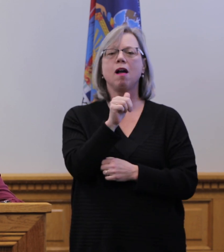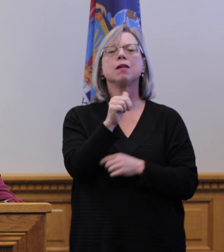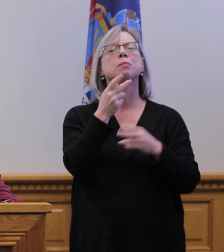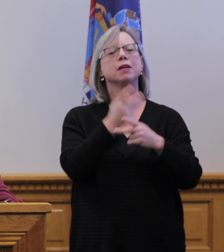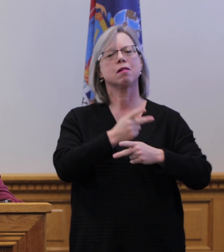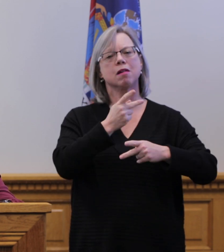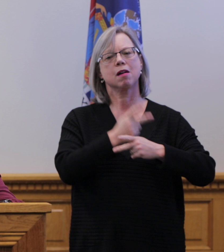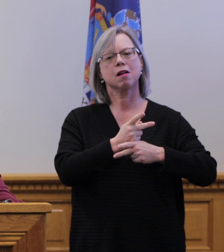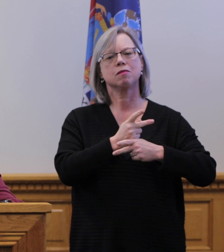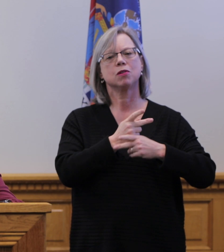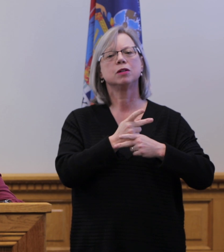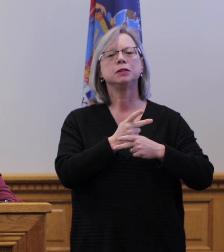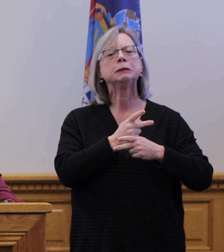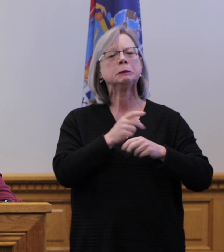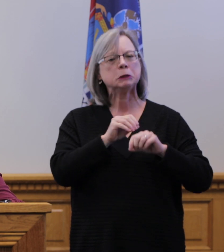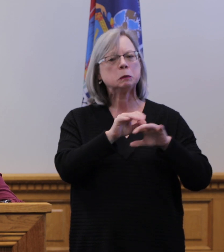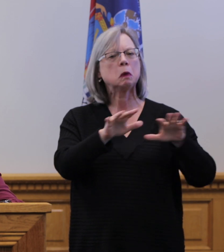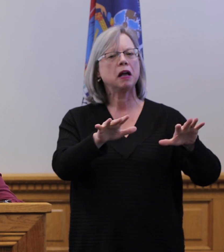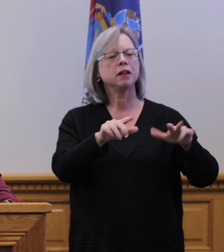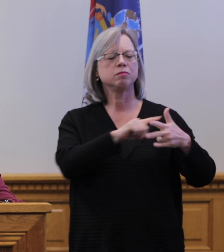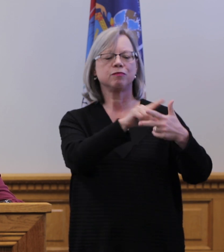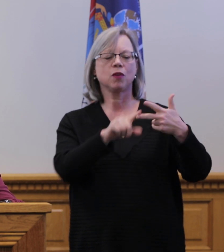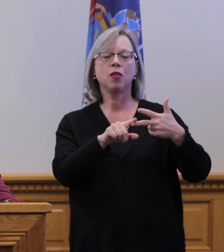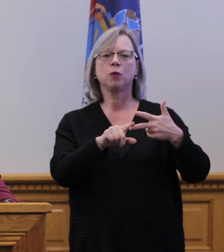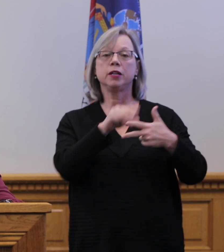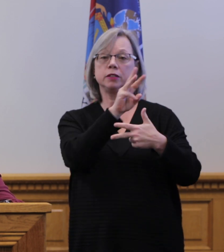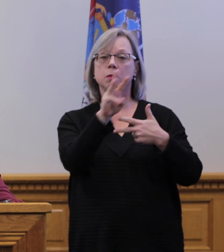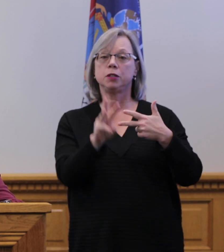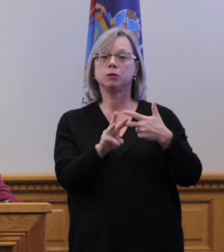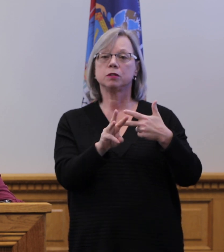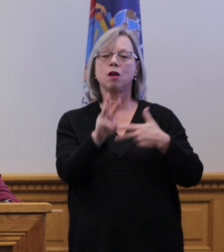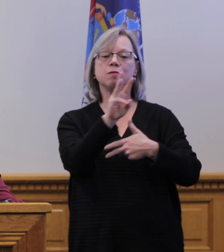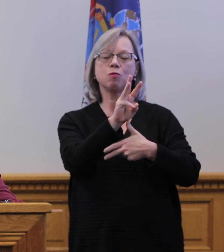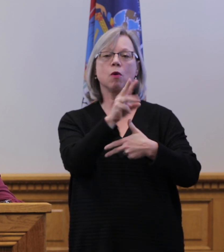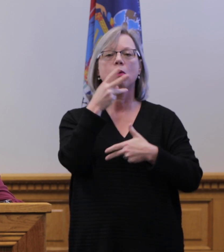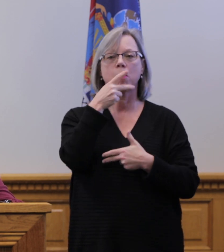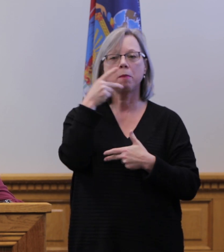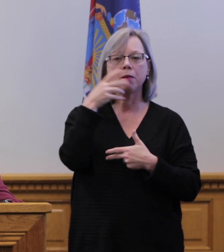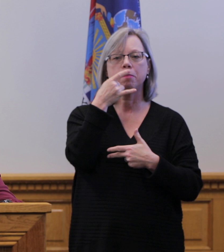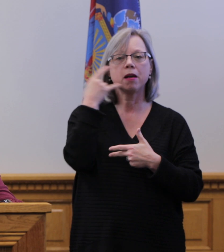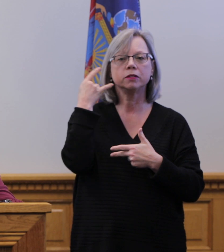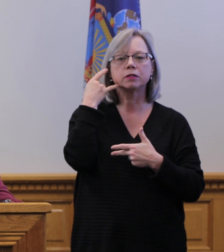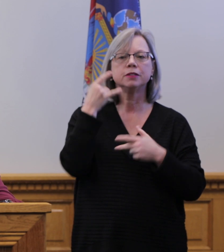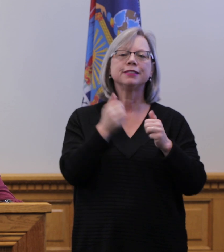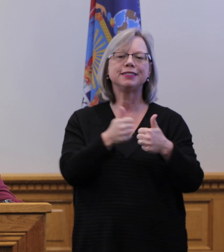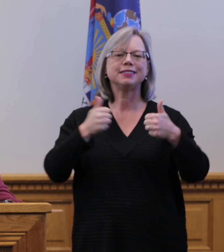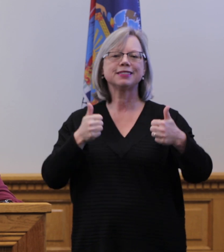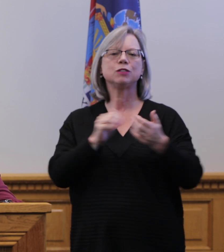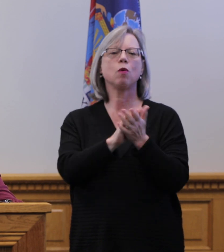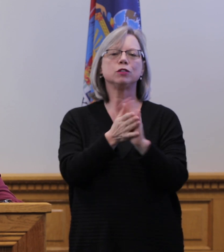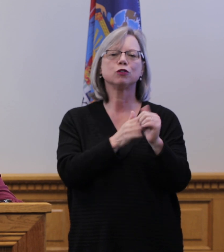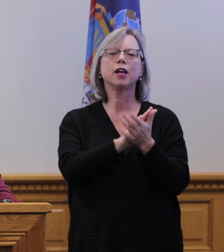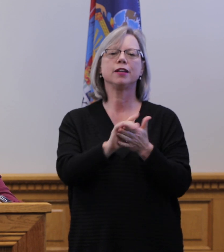and responsible about preventing the spread of the virus. Practice the 3 W's. Wear a mask, watch your distance, and wash your